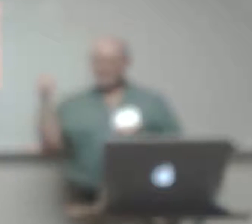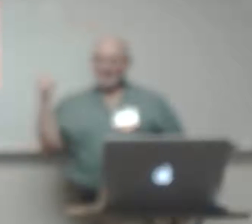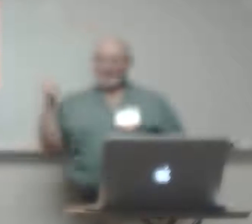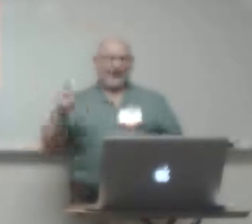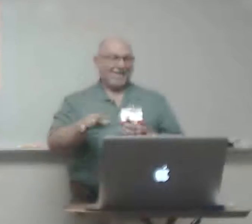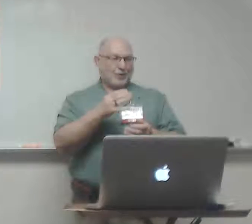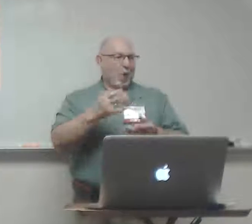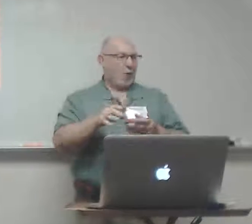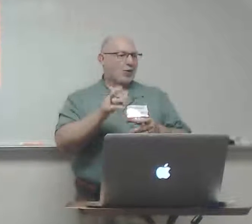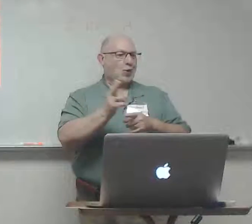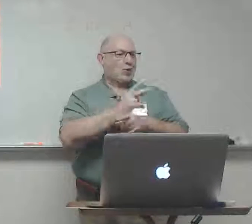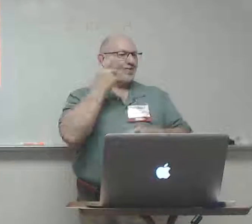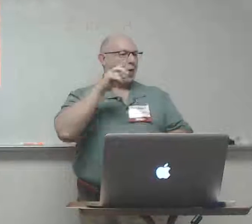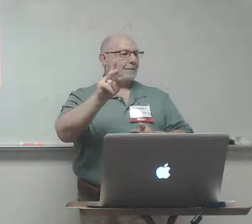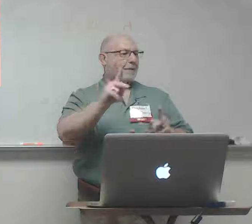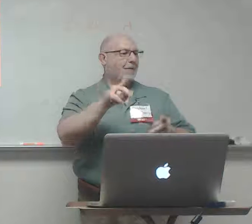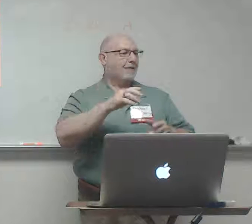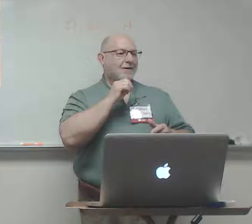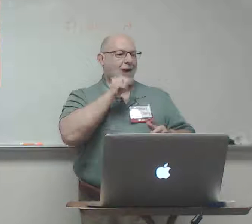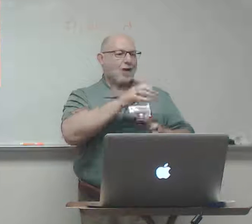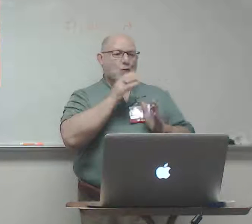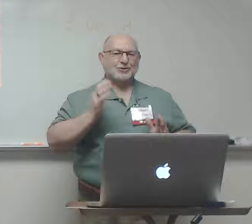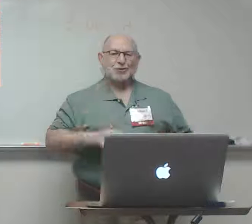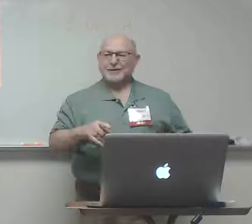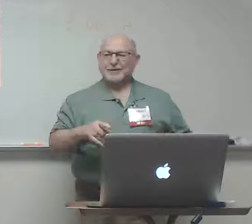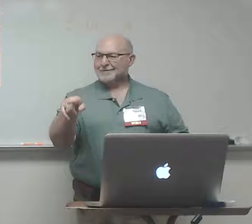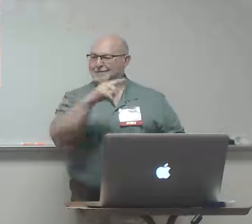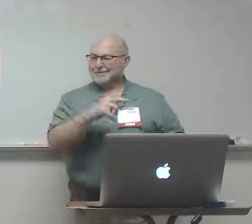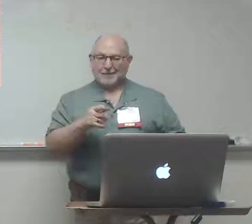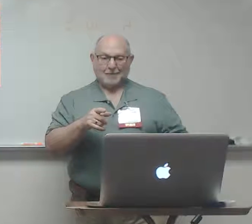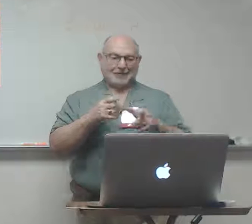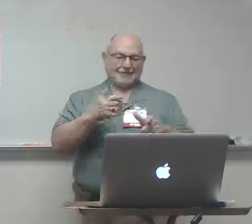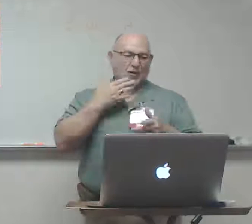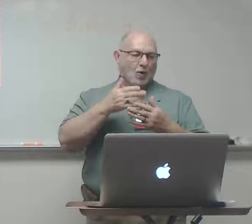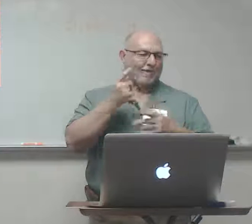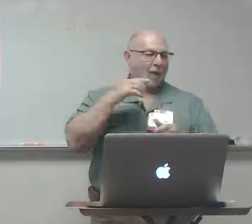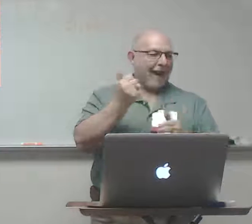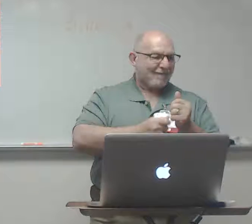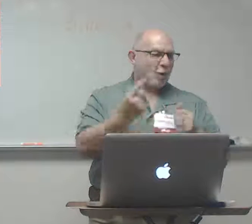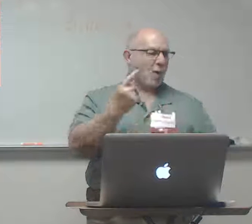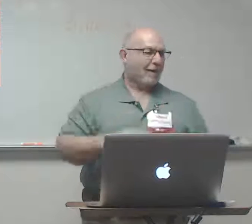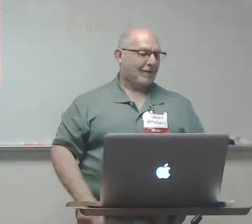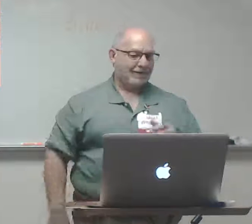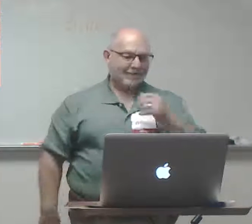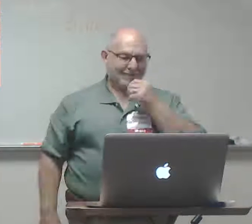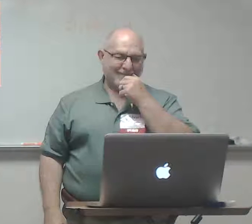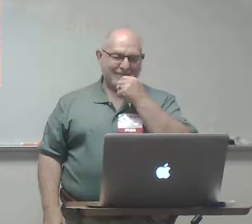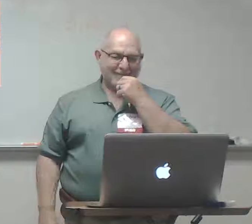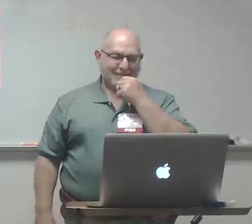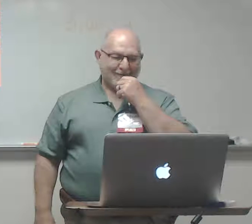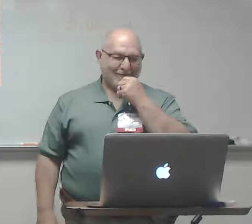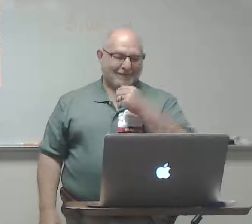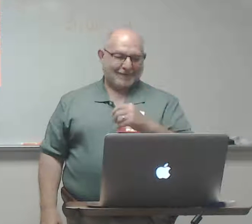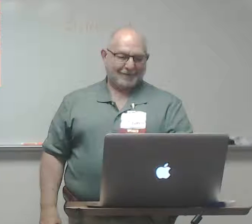I still use that today. I use it, especially with people who are non-Christian. It's good for everyone.